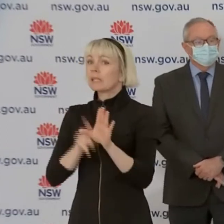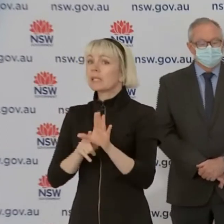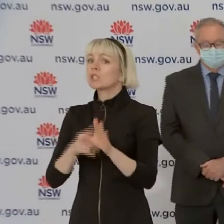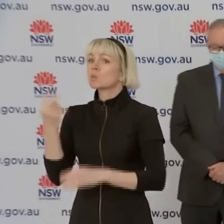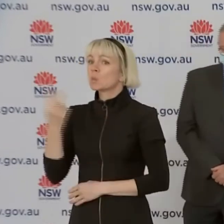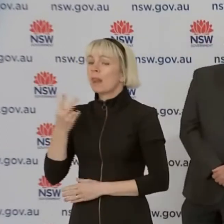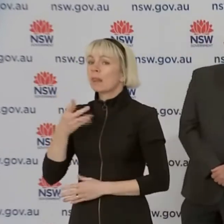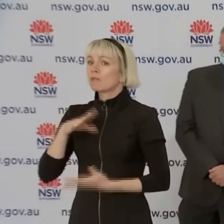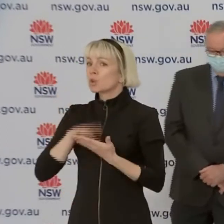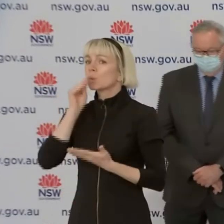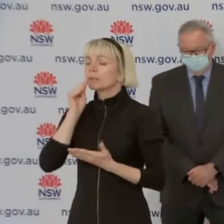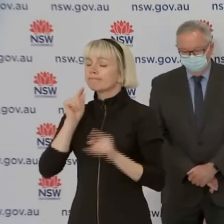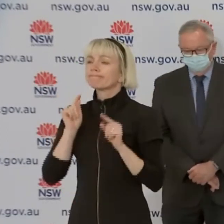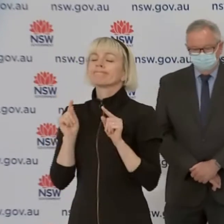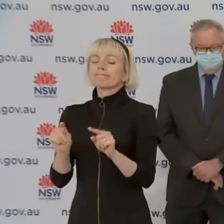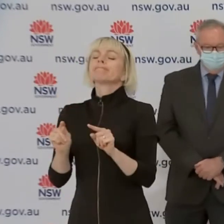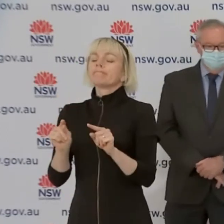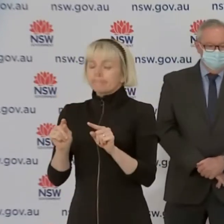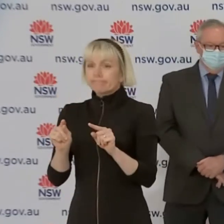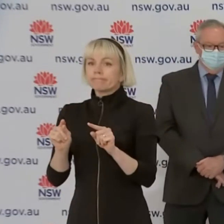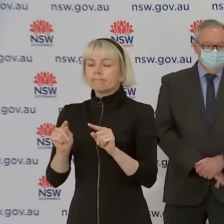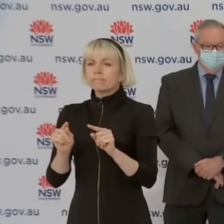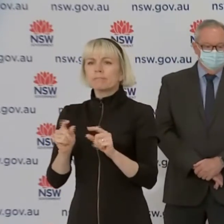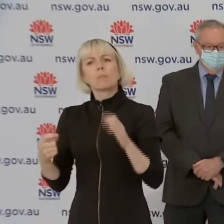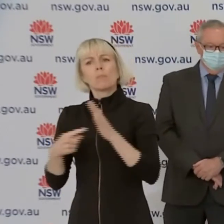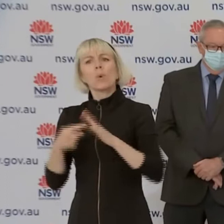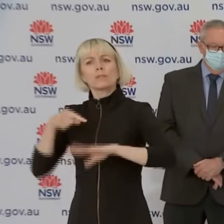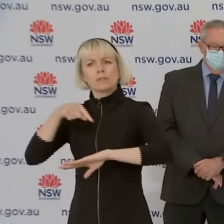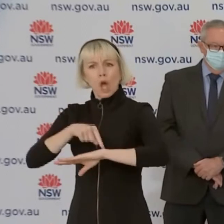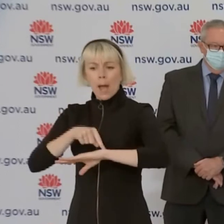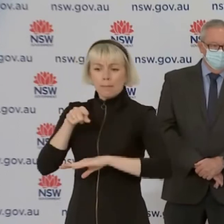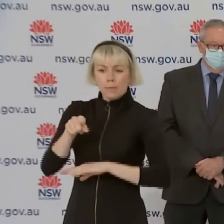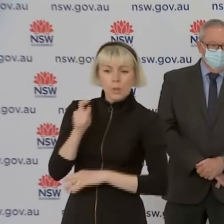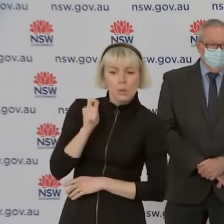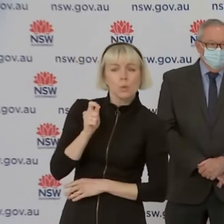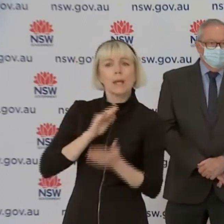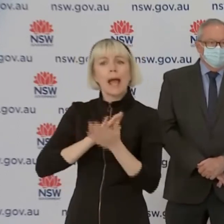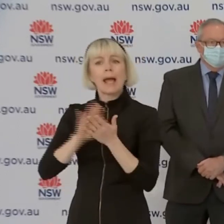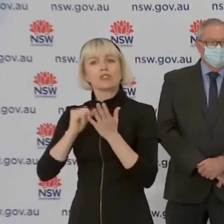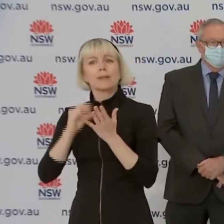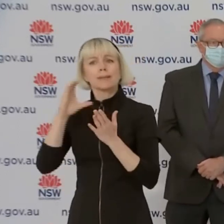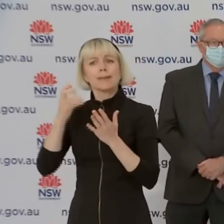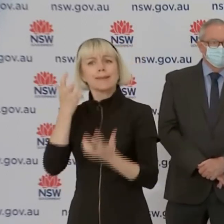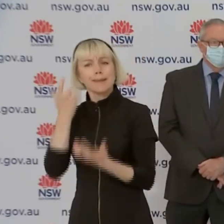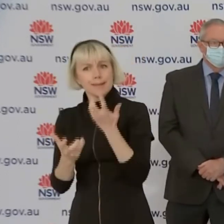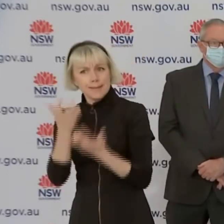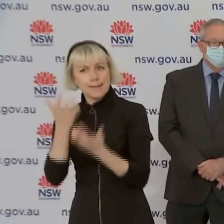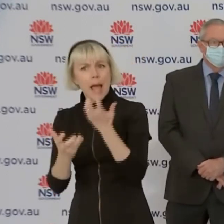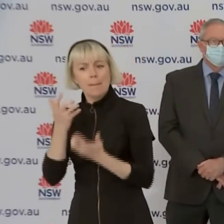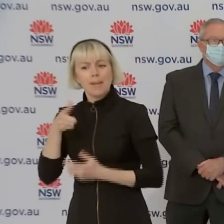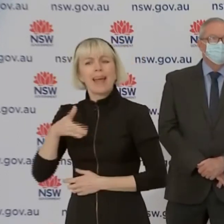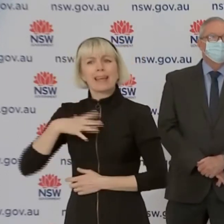and the outcome remains that every Year 12 student who's a candidate for the HSC we'll make sure they get